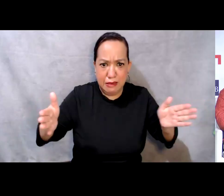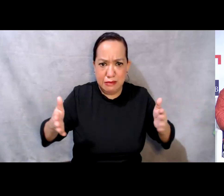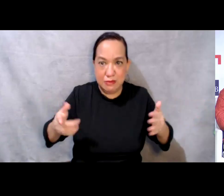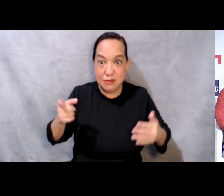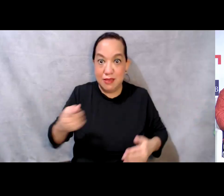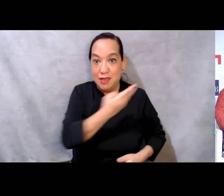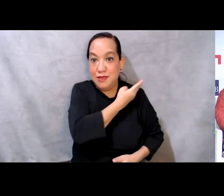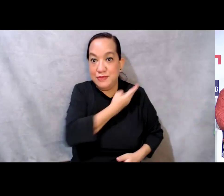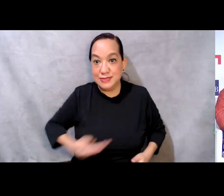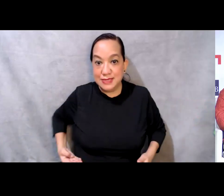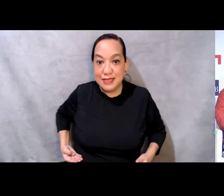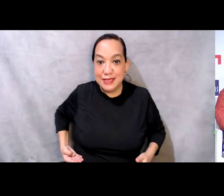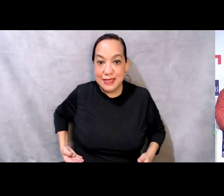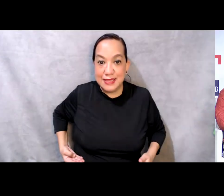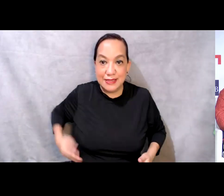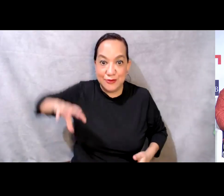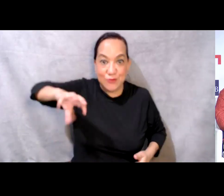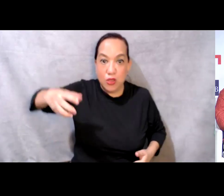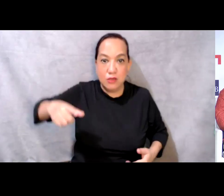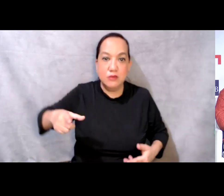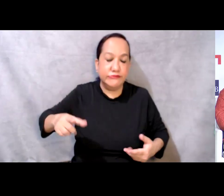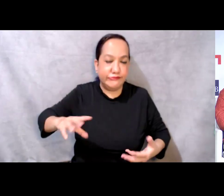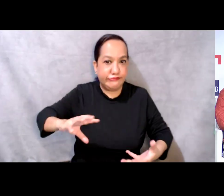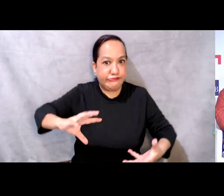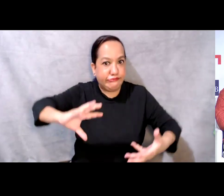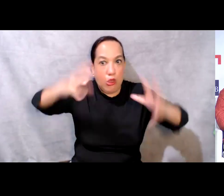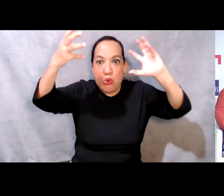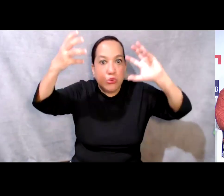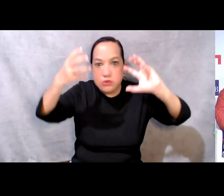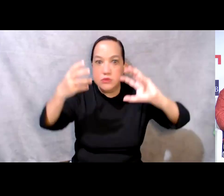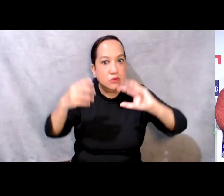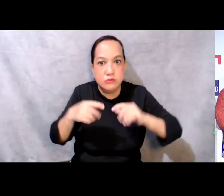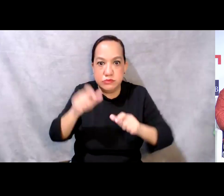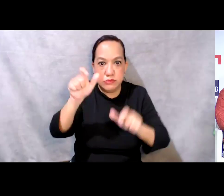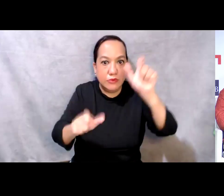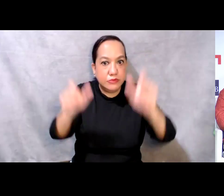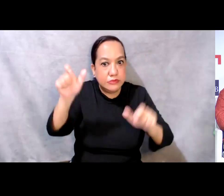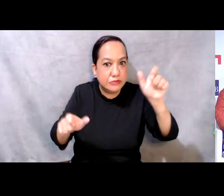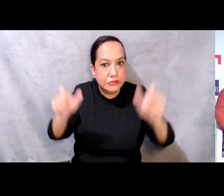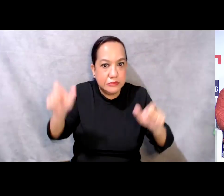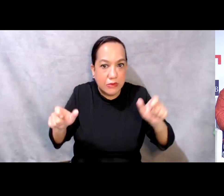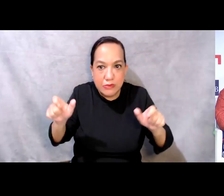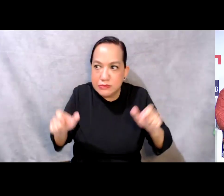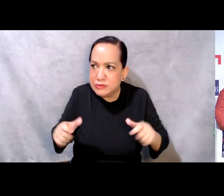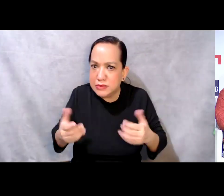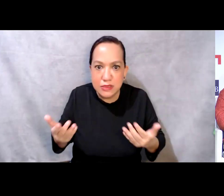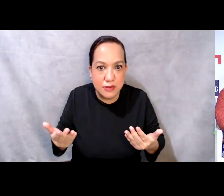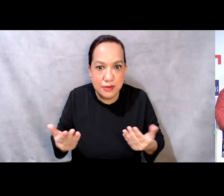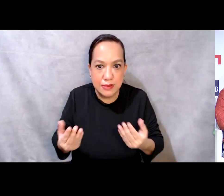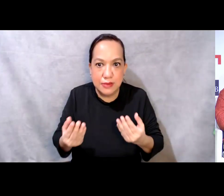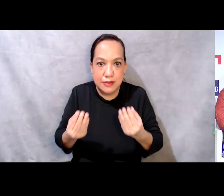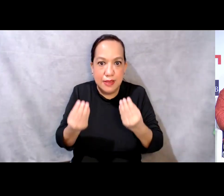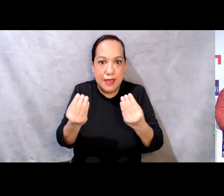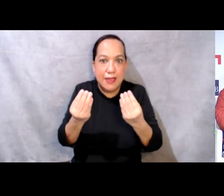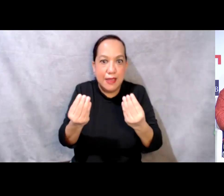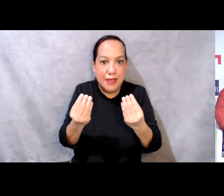people were really worried, not worried, but there were sort of outside major corporations coming in and